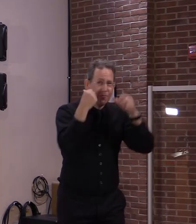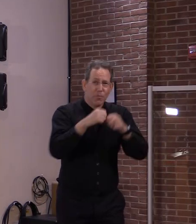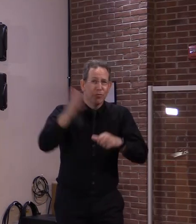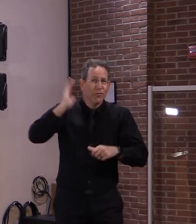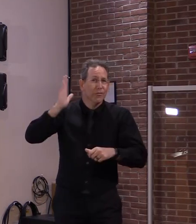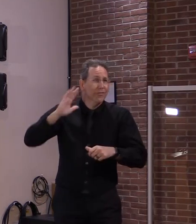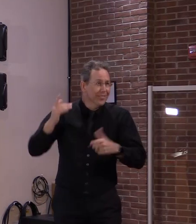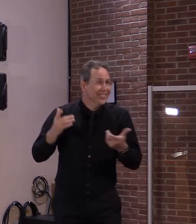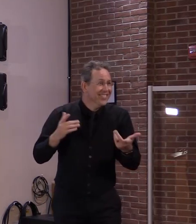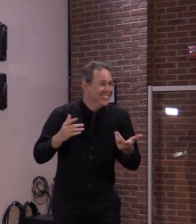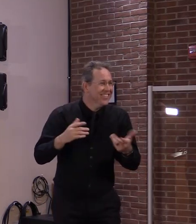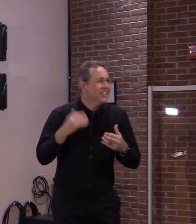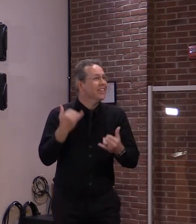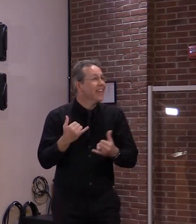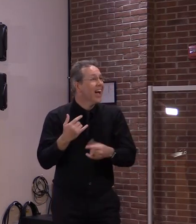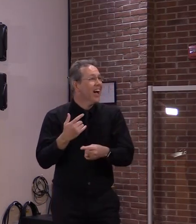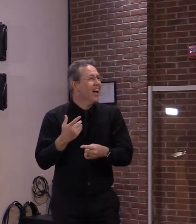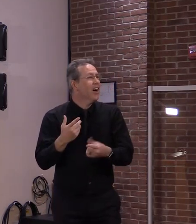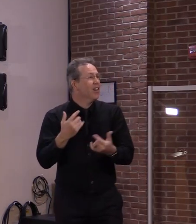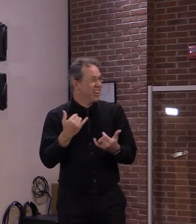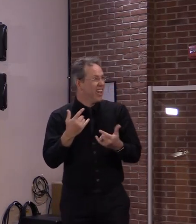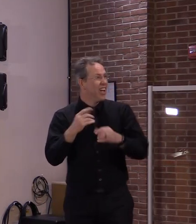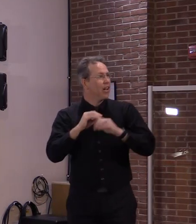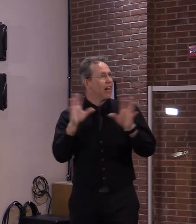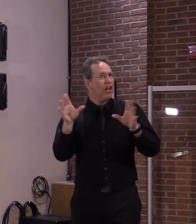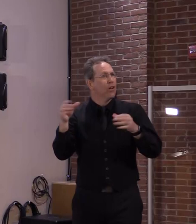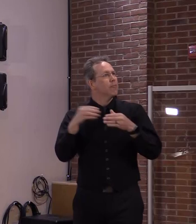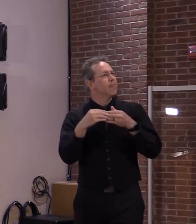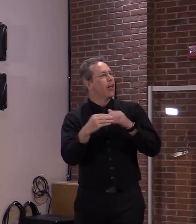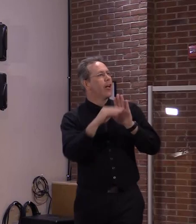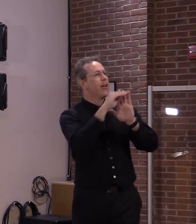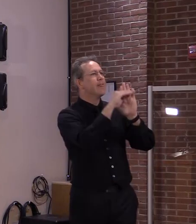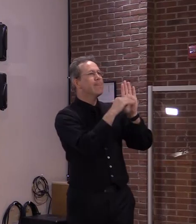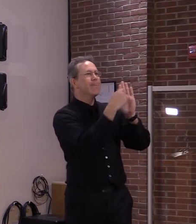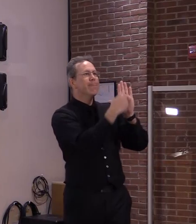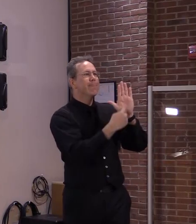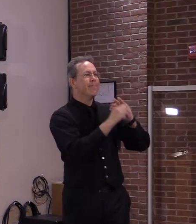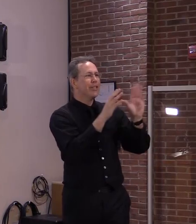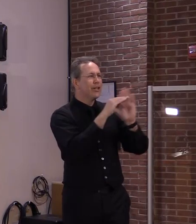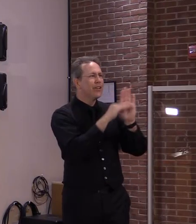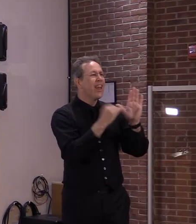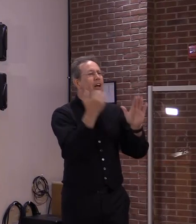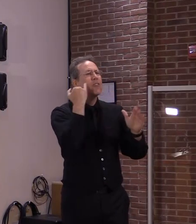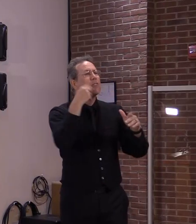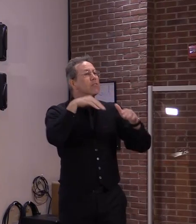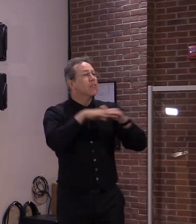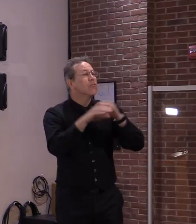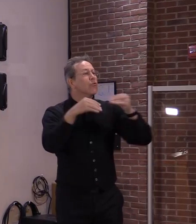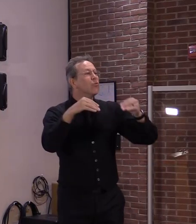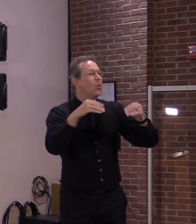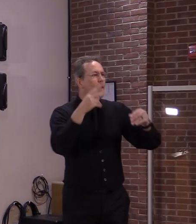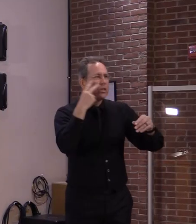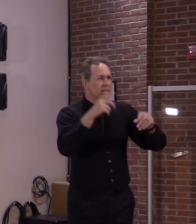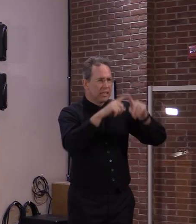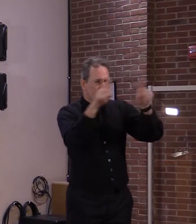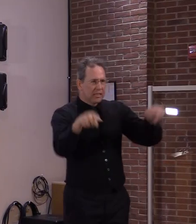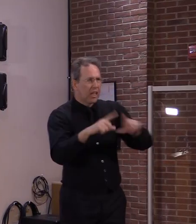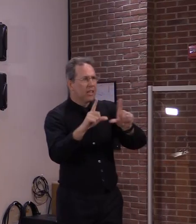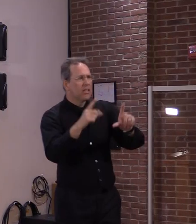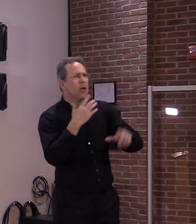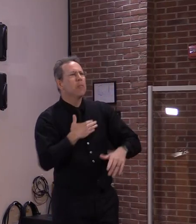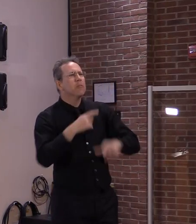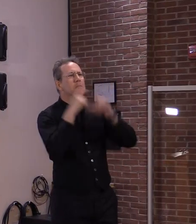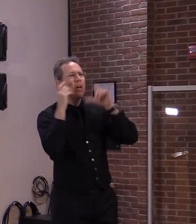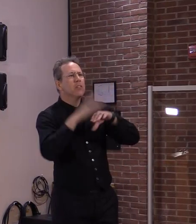people in stores and say, hey, put on your mask. You said people shouldn't. They should really, you know, stay in their own lane and wear their mask.